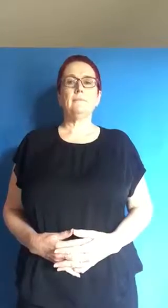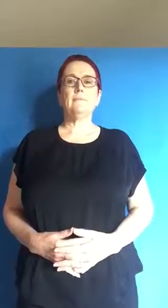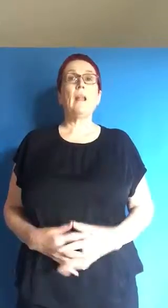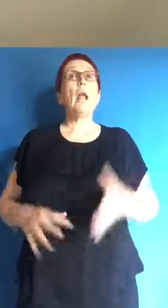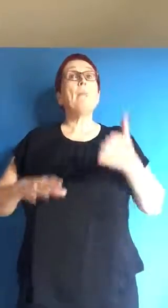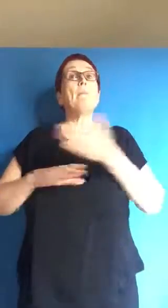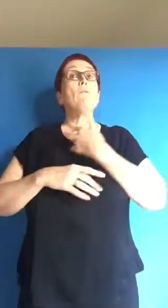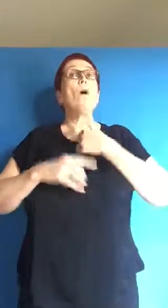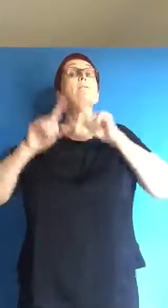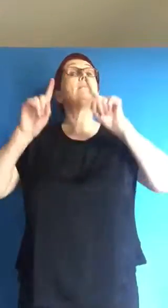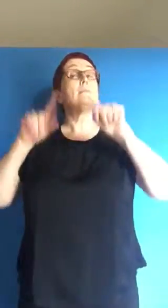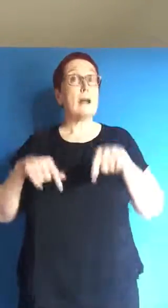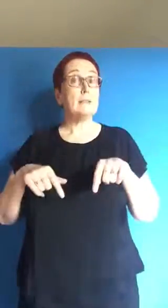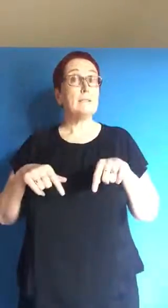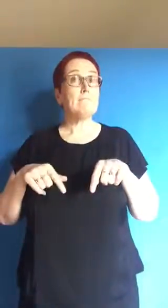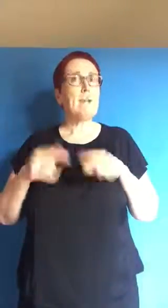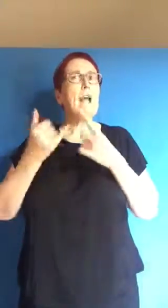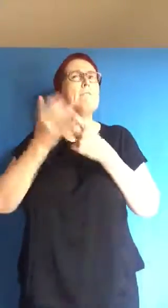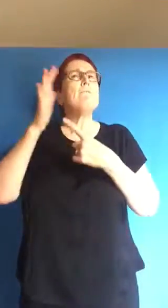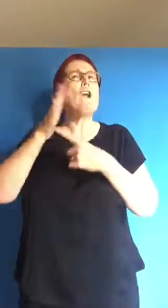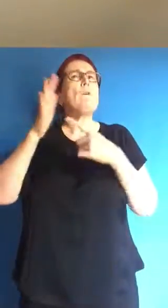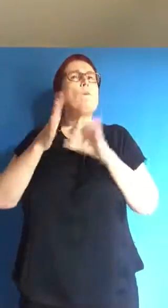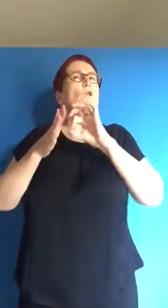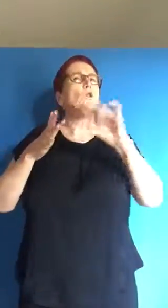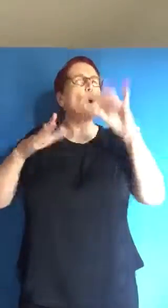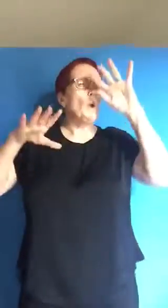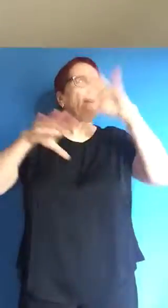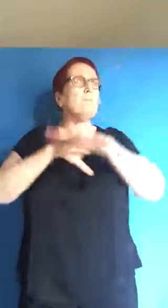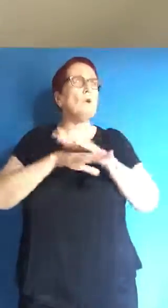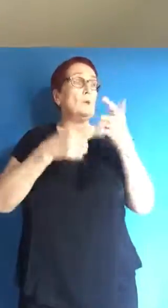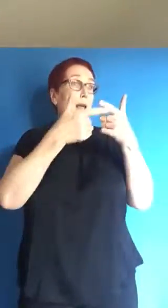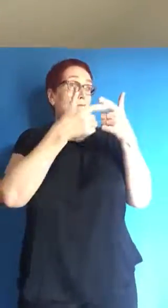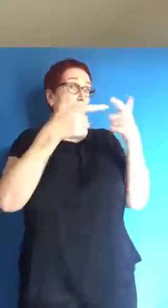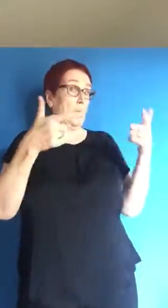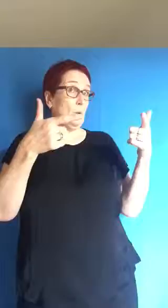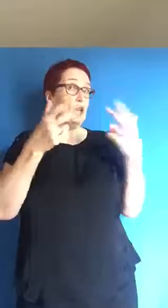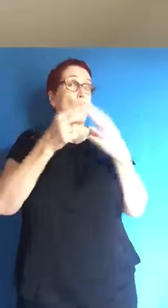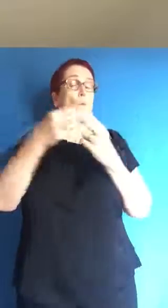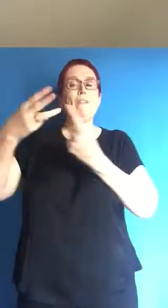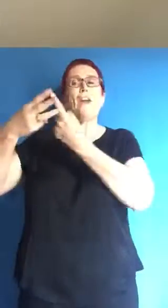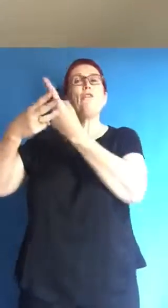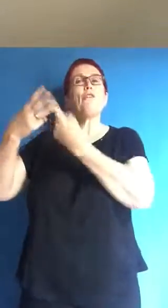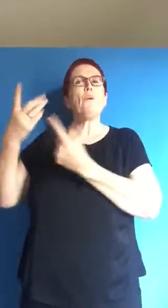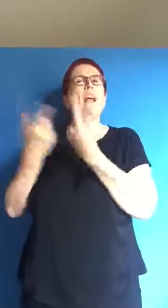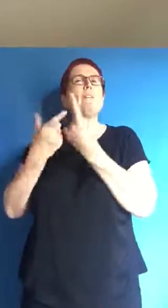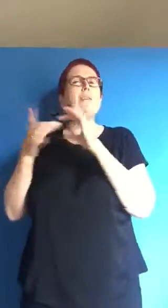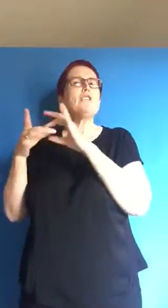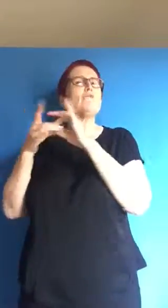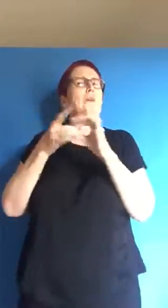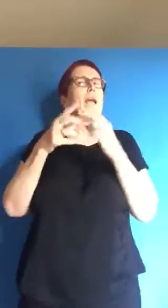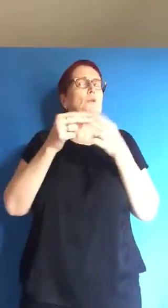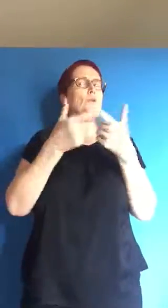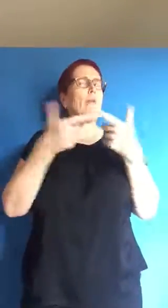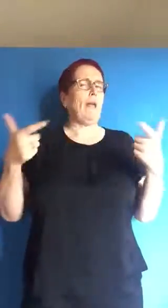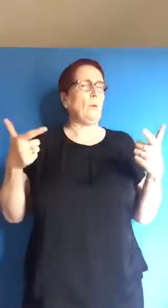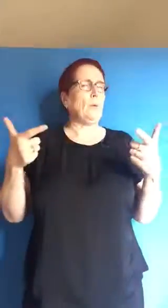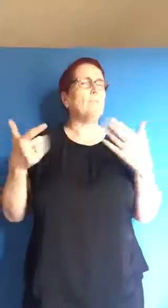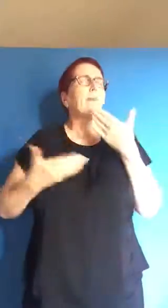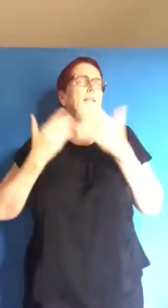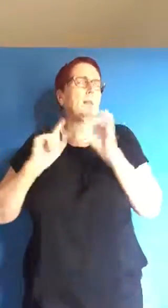Before we begin, it's important not to confuse language with three other things that are closely related to language. One